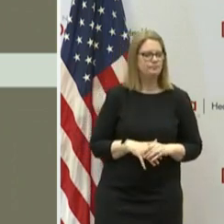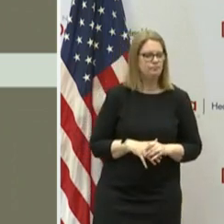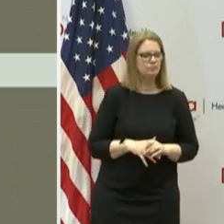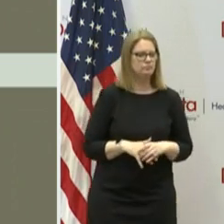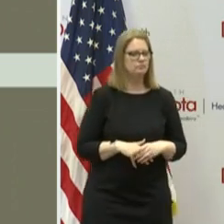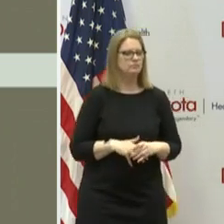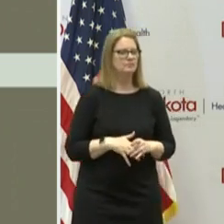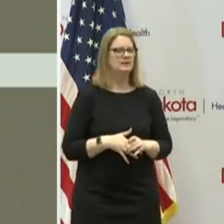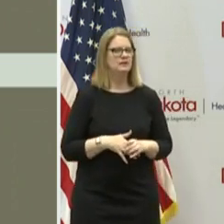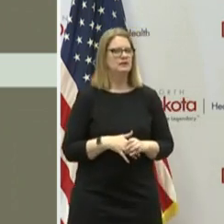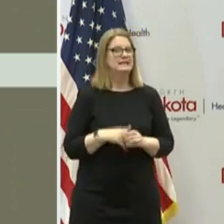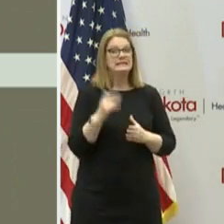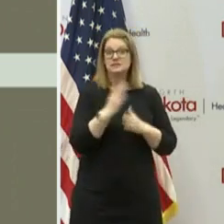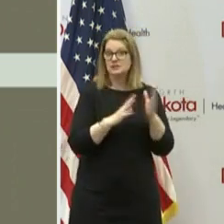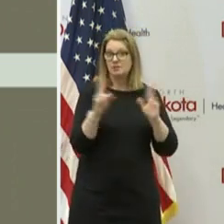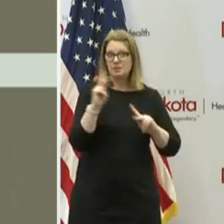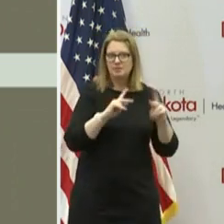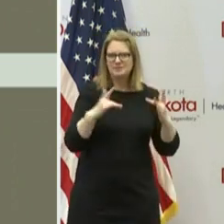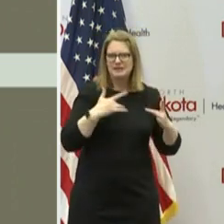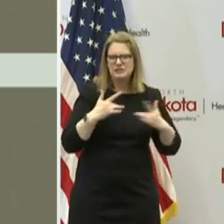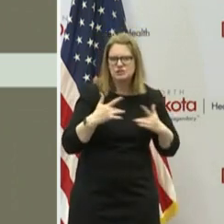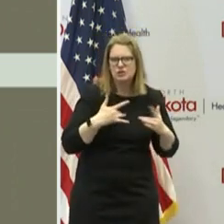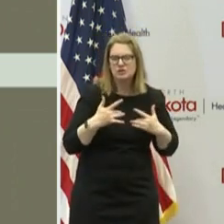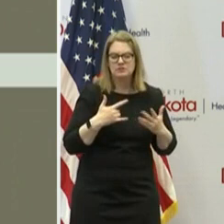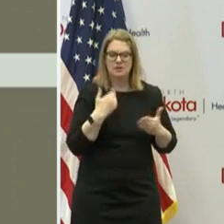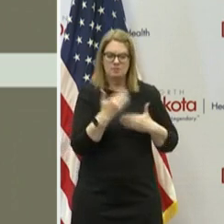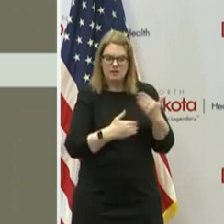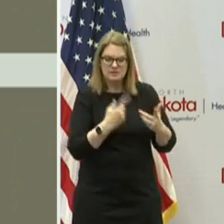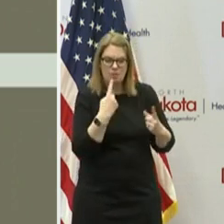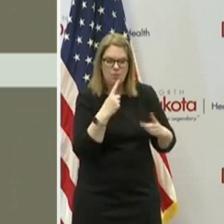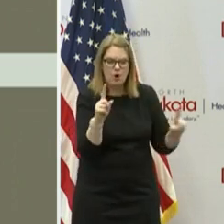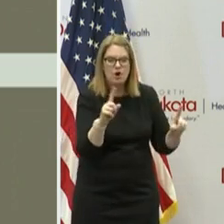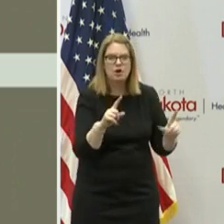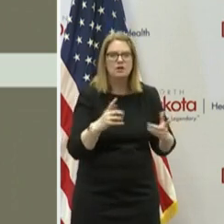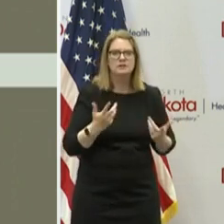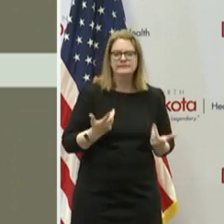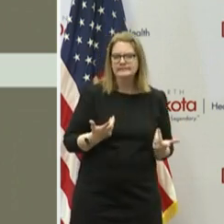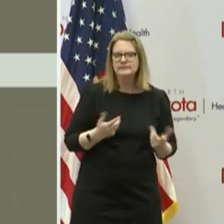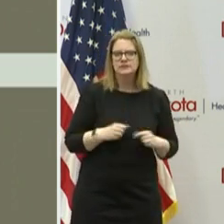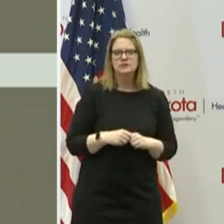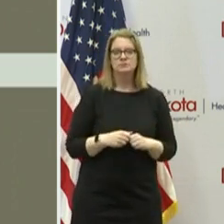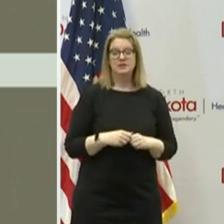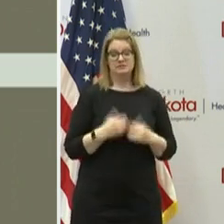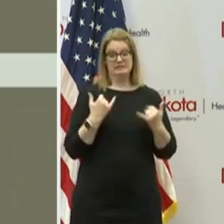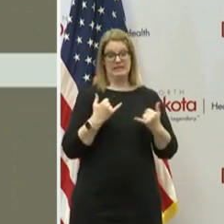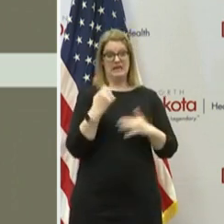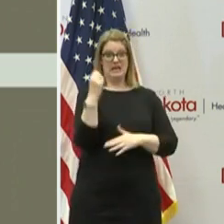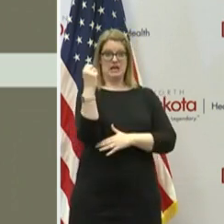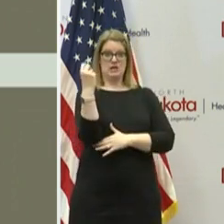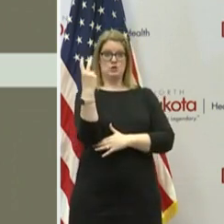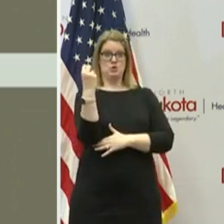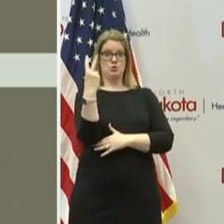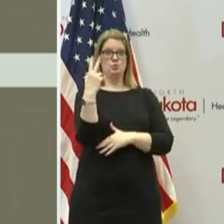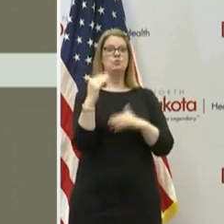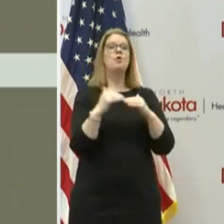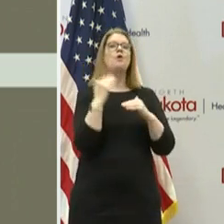been concerned about, is this process going to work or is there going to be turnout? But as of noon today,